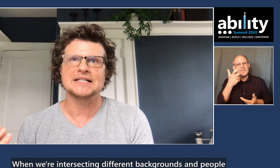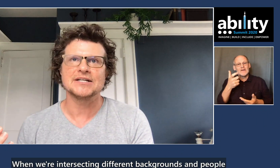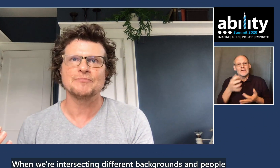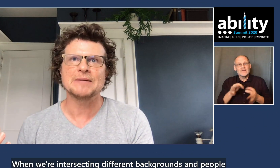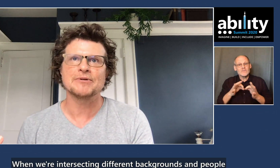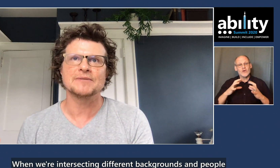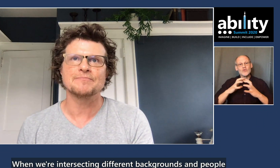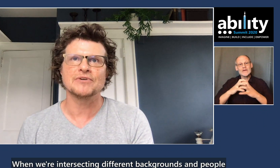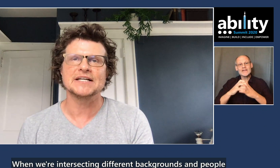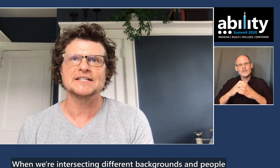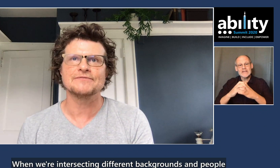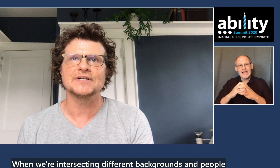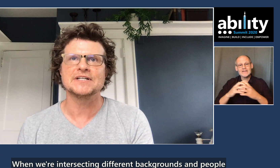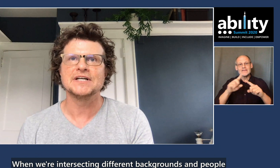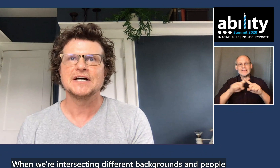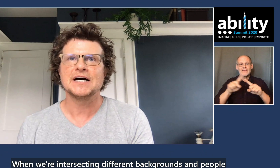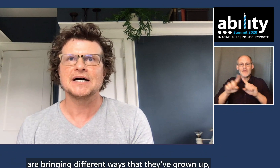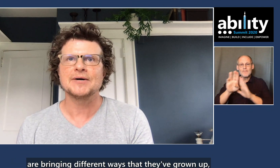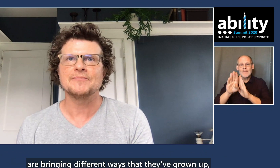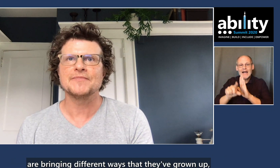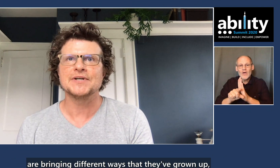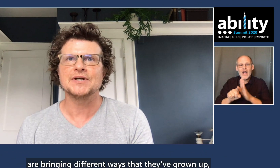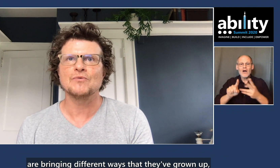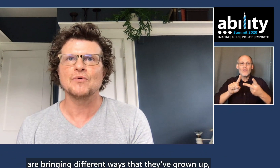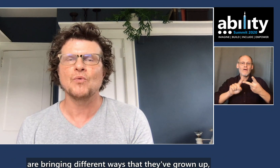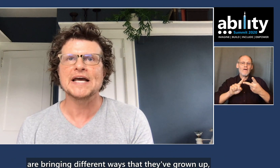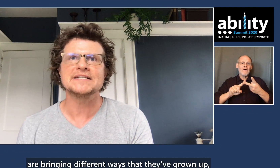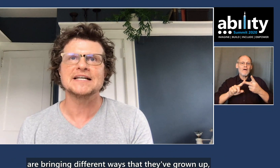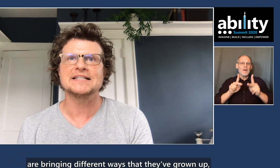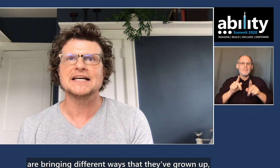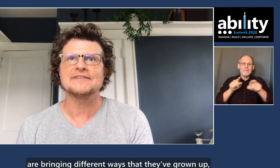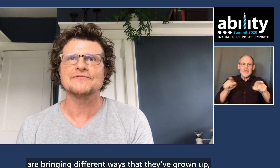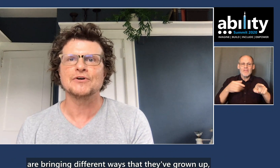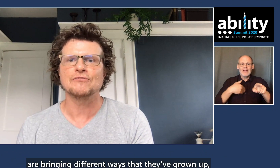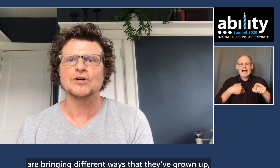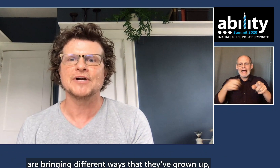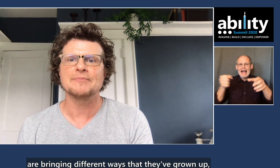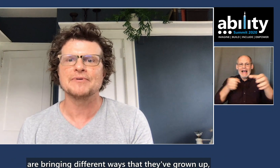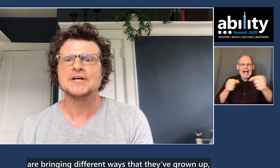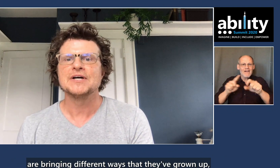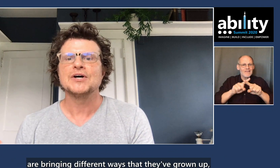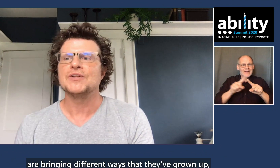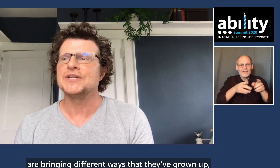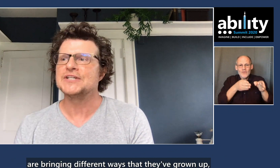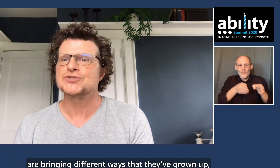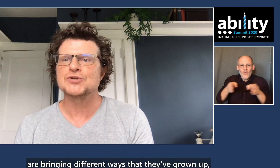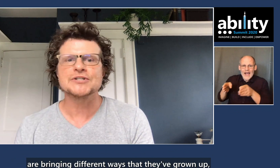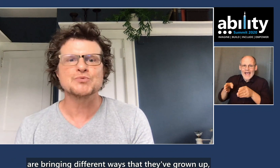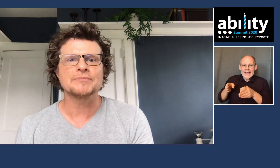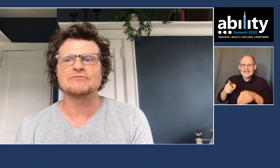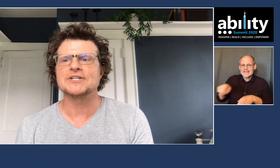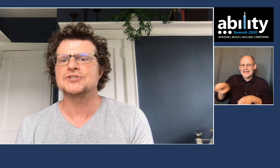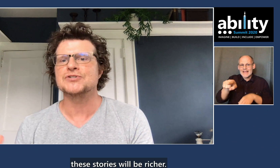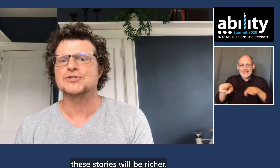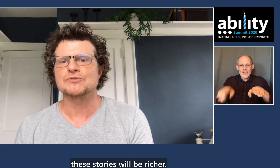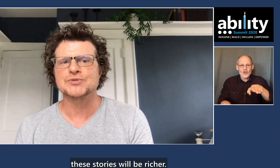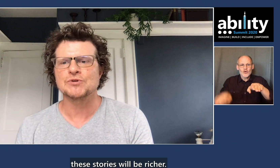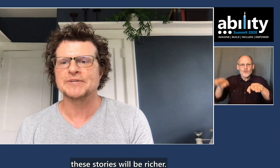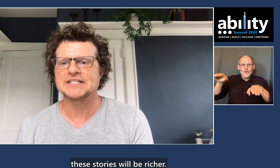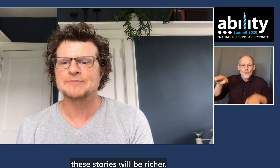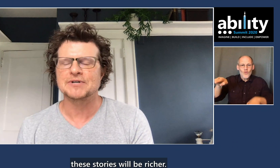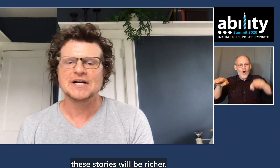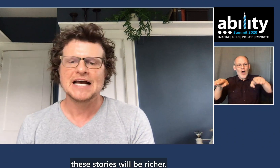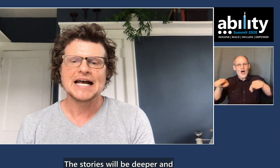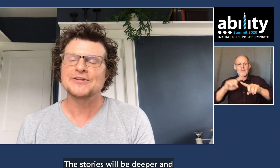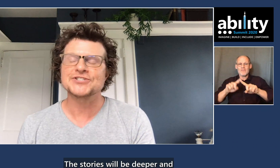backgrounds, and people are bringing different ways that they've grown up. The stories will be richer, the stories